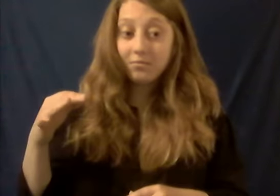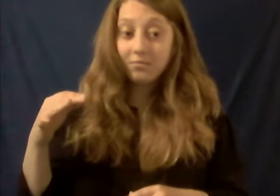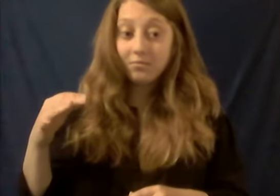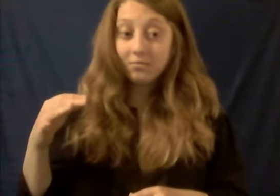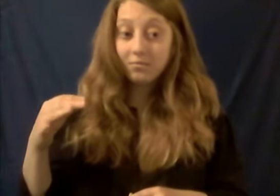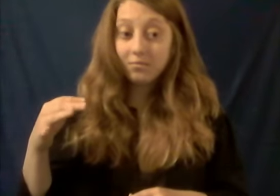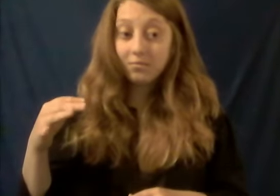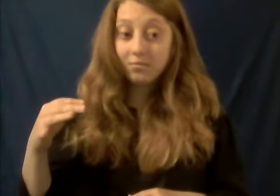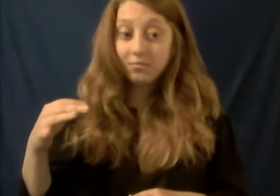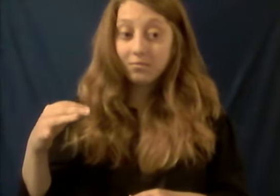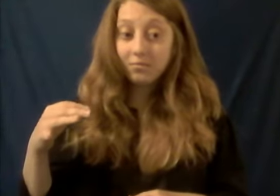okay.